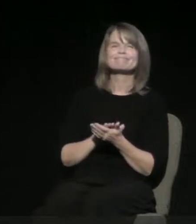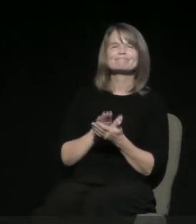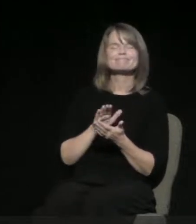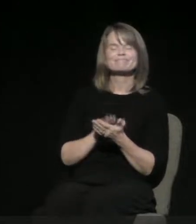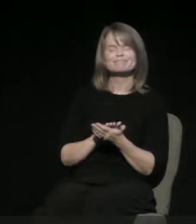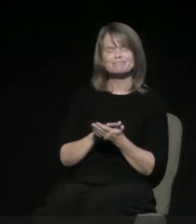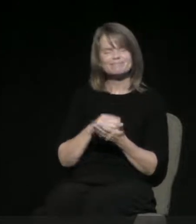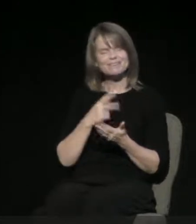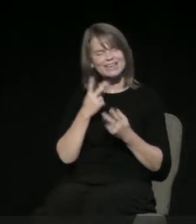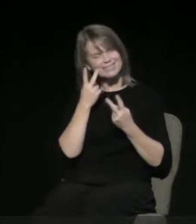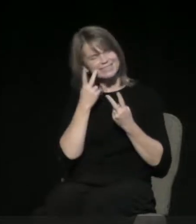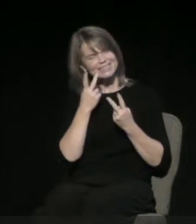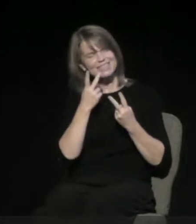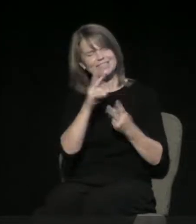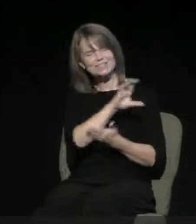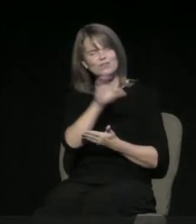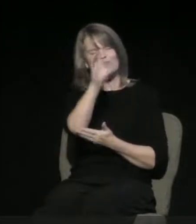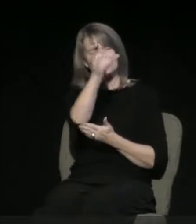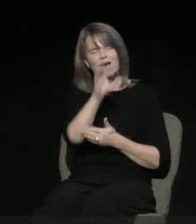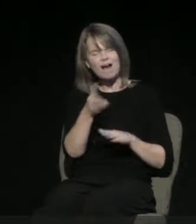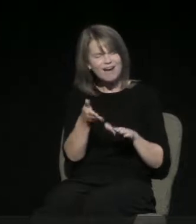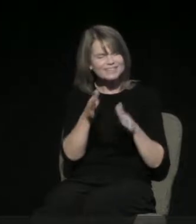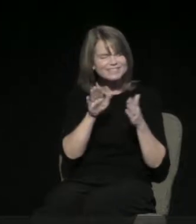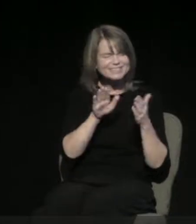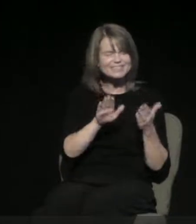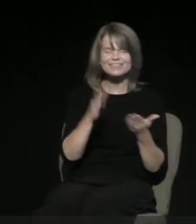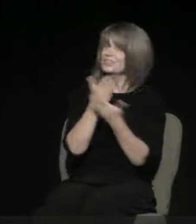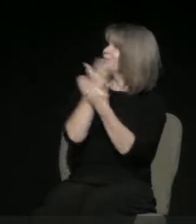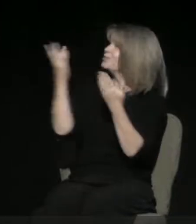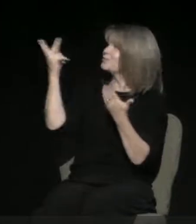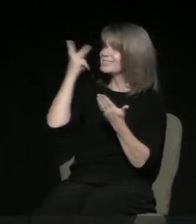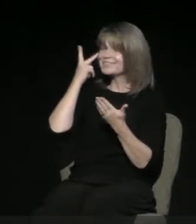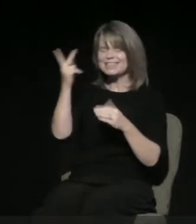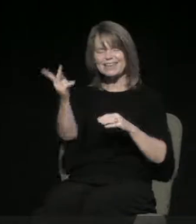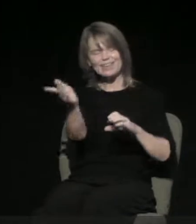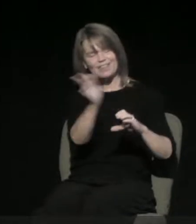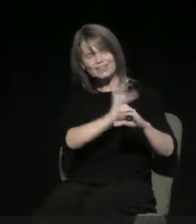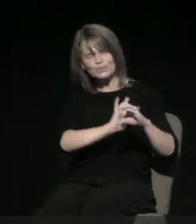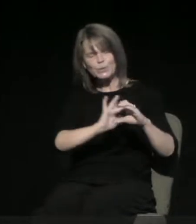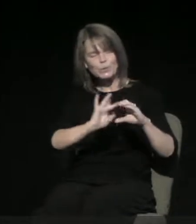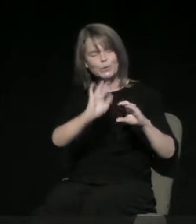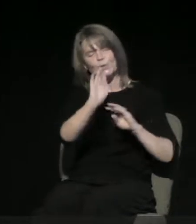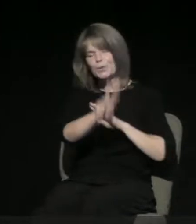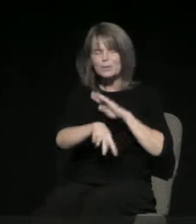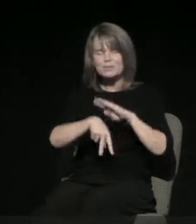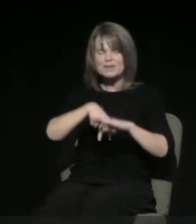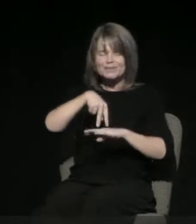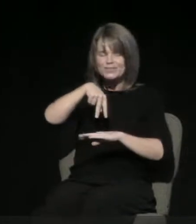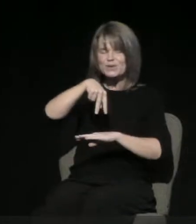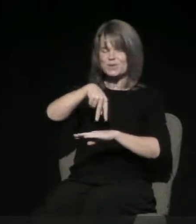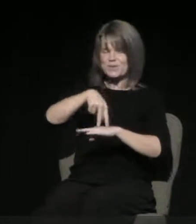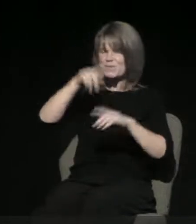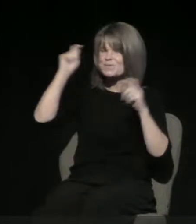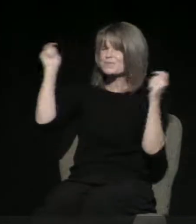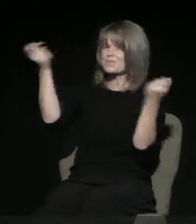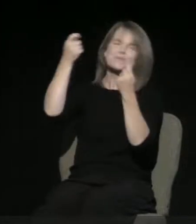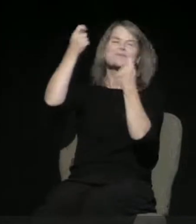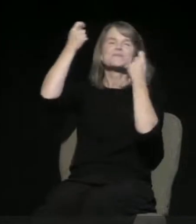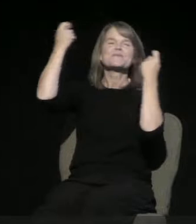When all I see is the cross, you see the attitude.